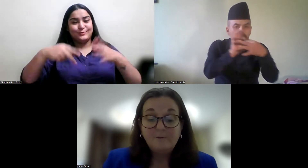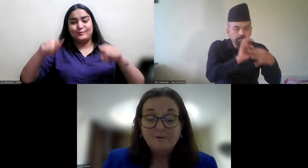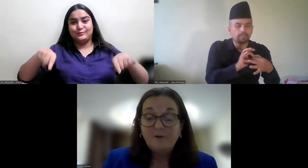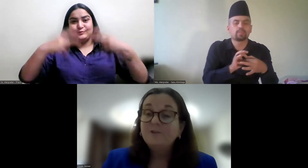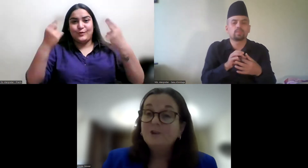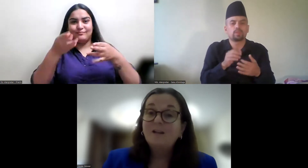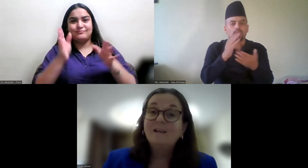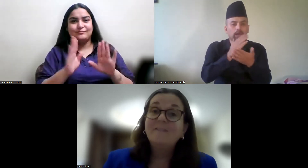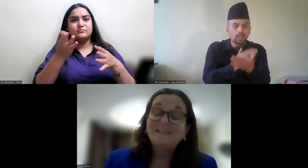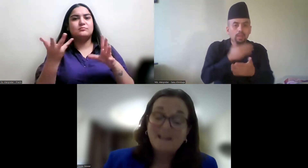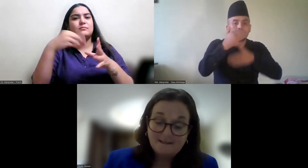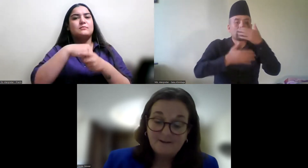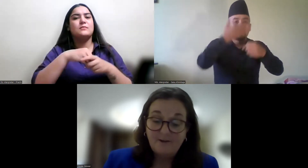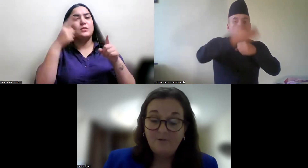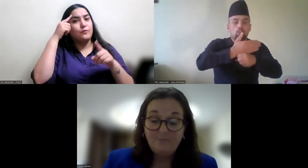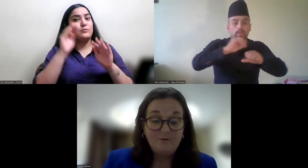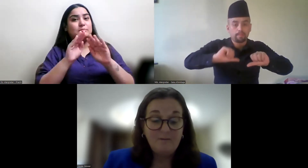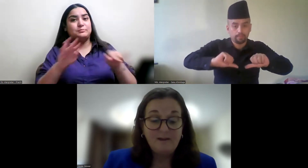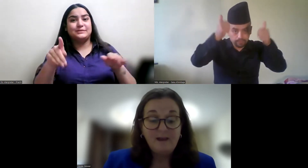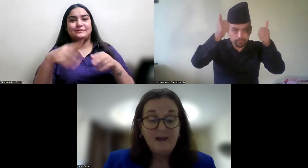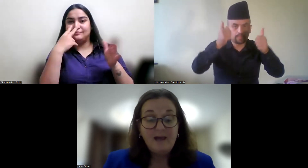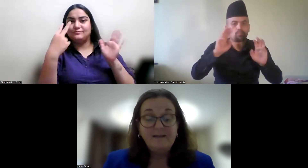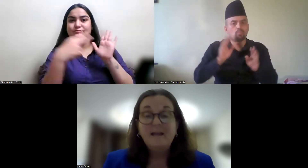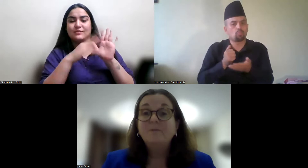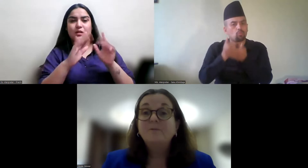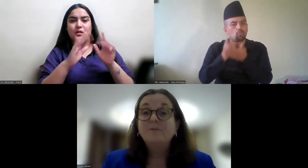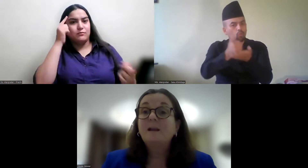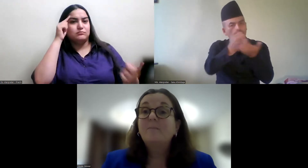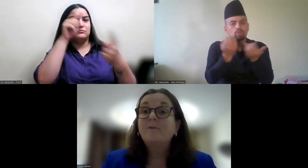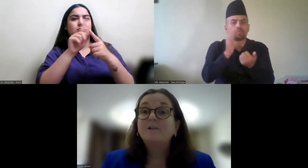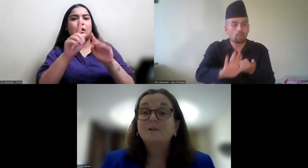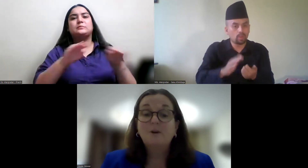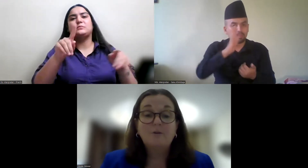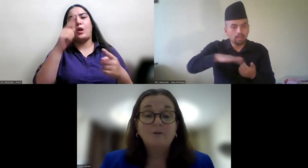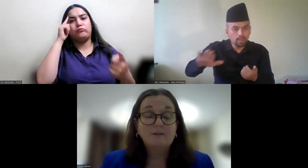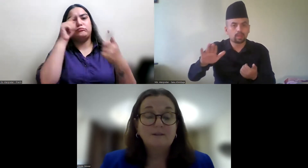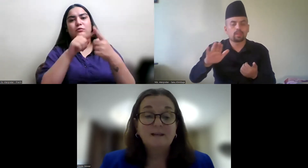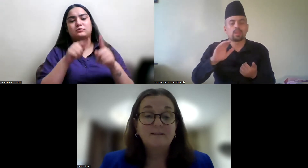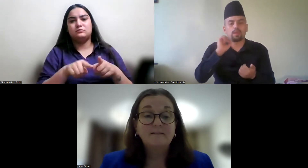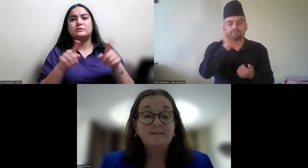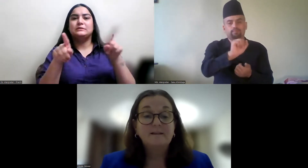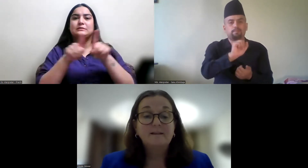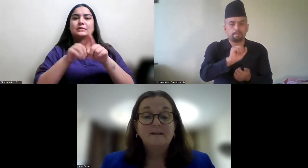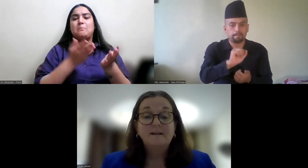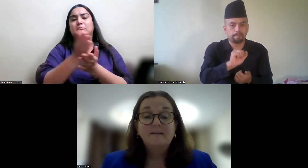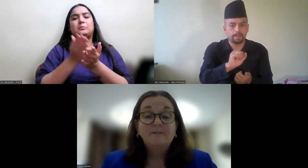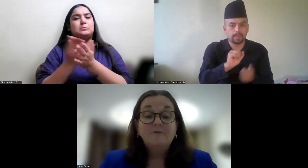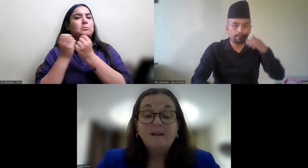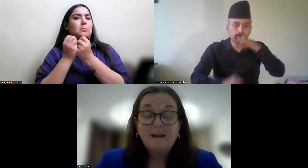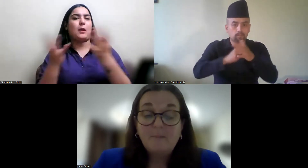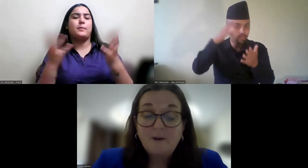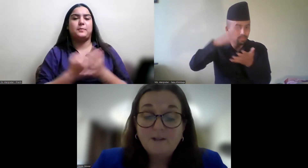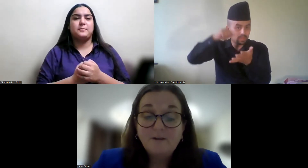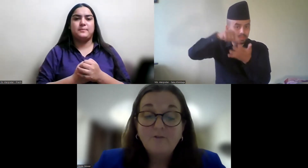a focus on the child at the center of programming, and enables collaboration across sectors. This